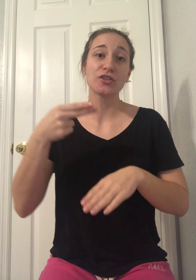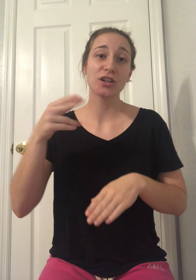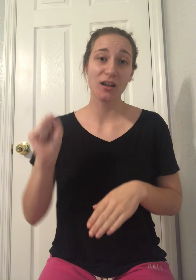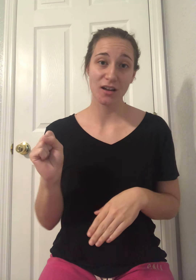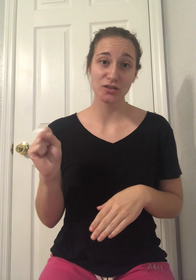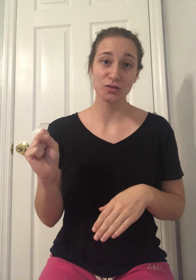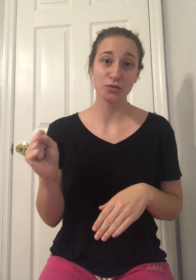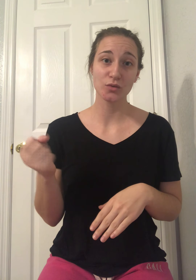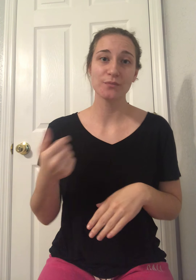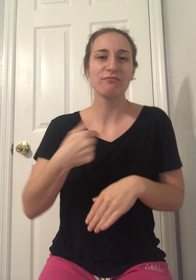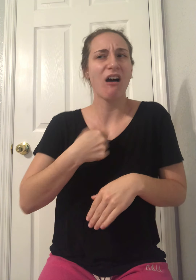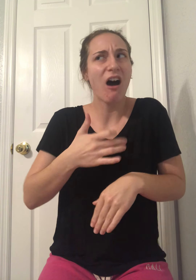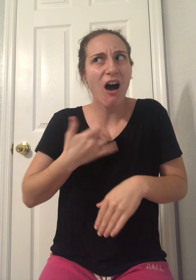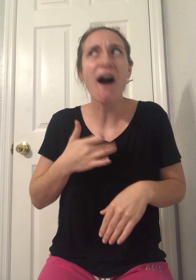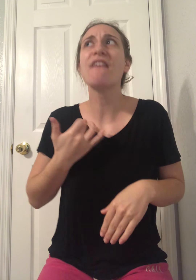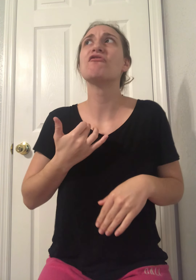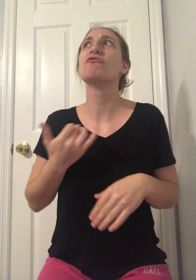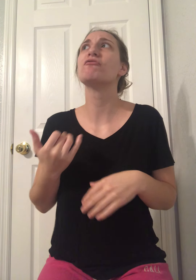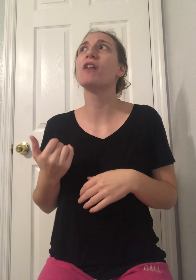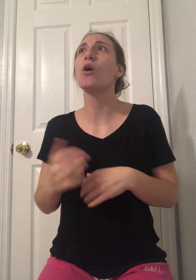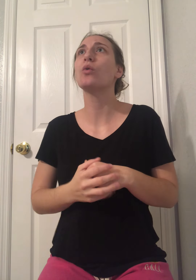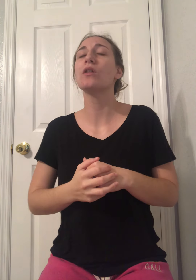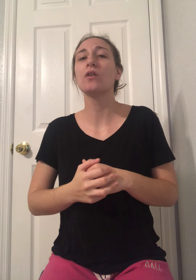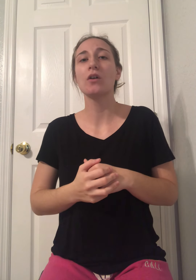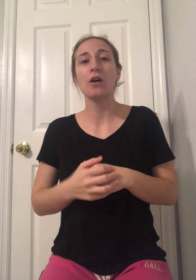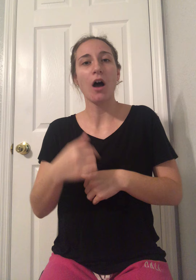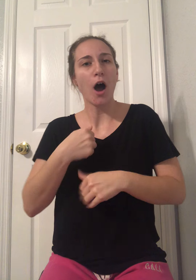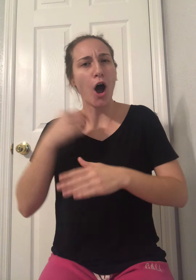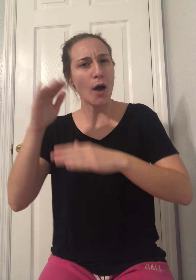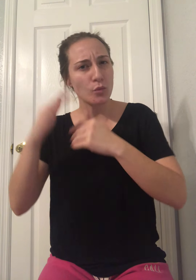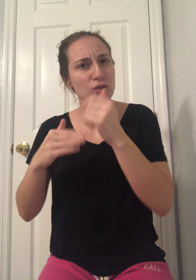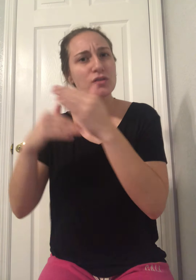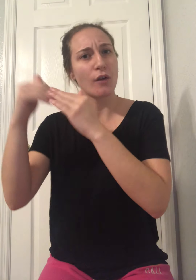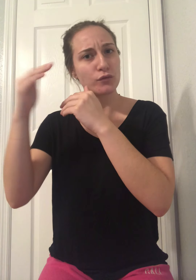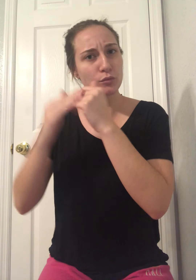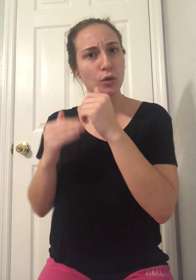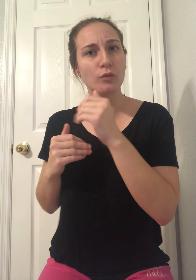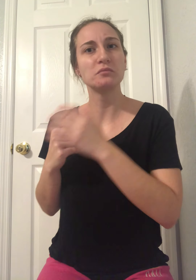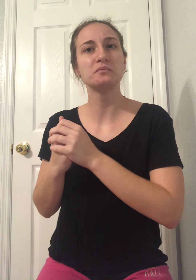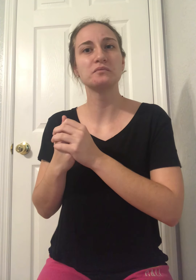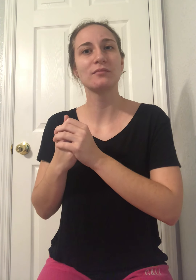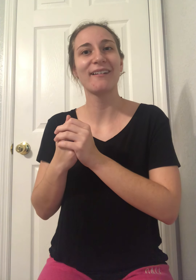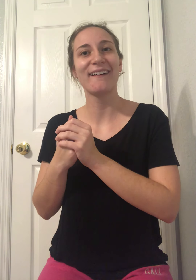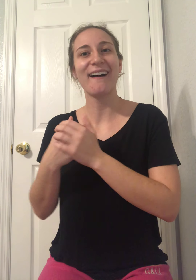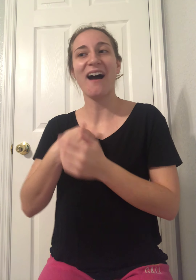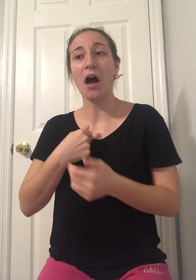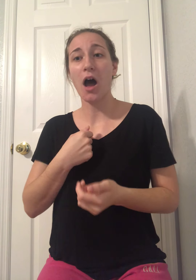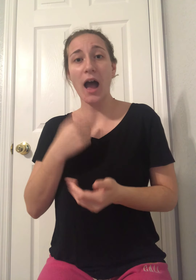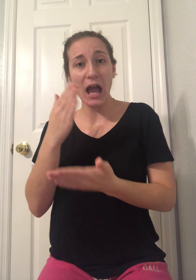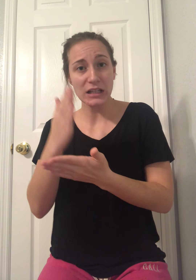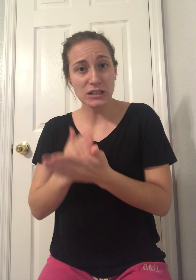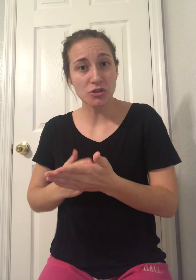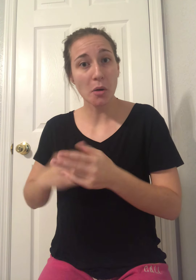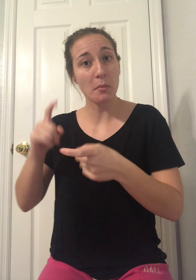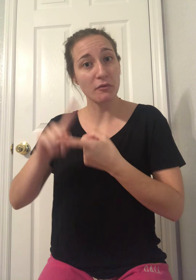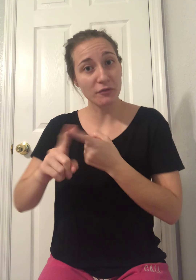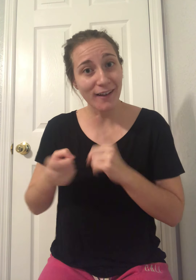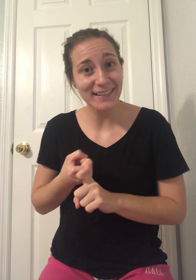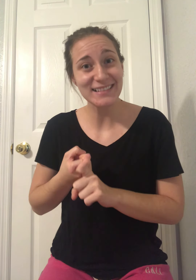to life in Korea. I'd made a few good friends and pulled many, many all-nighters to catch up to schoolwork. And I